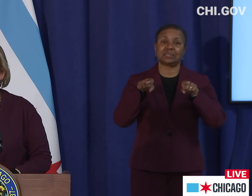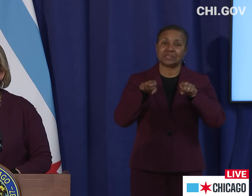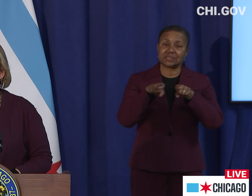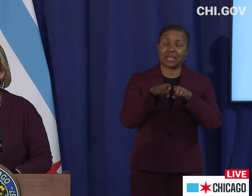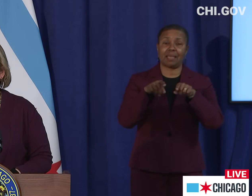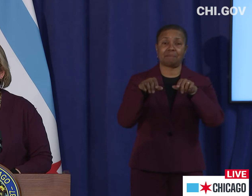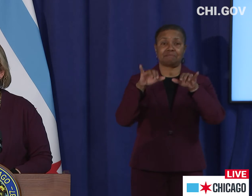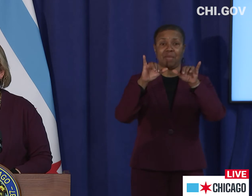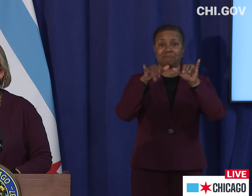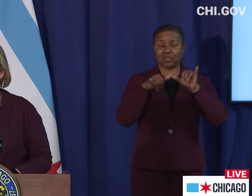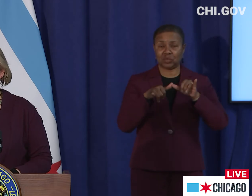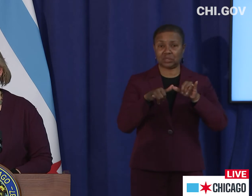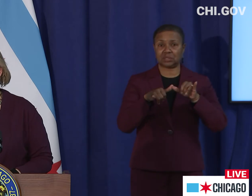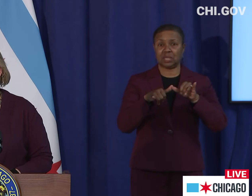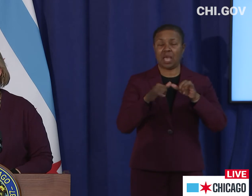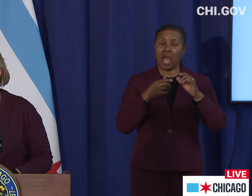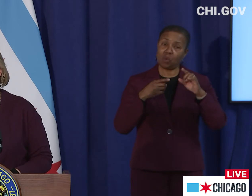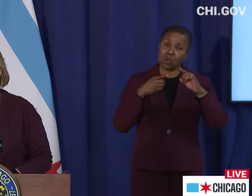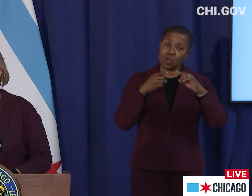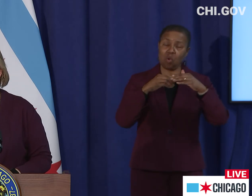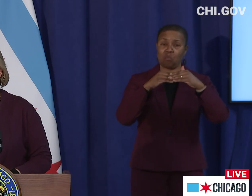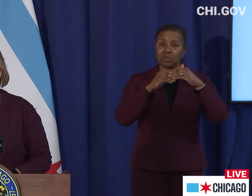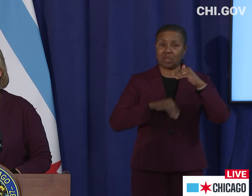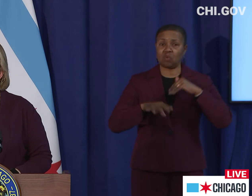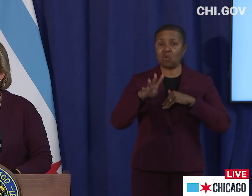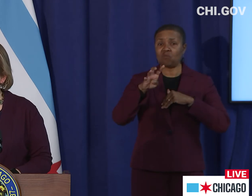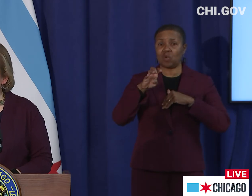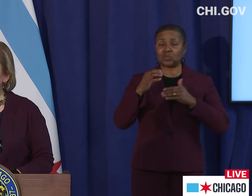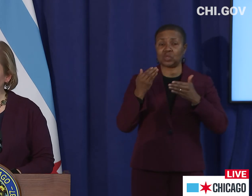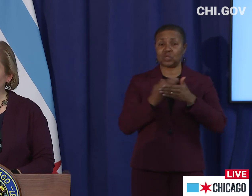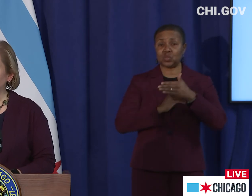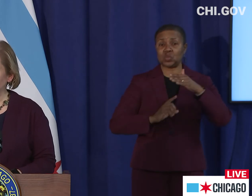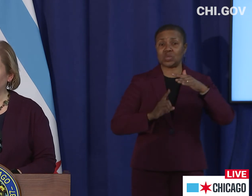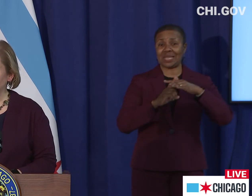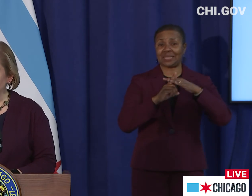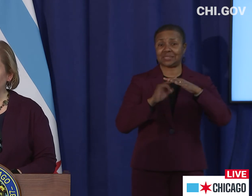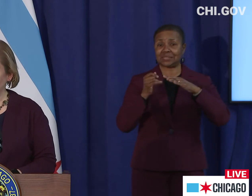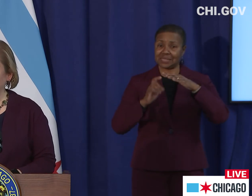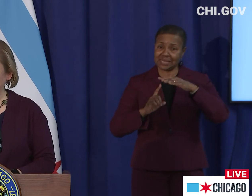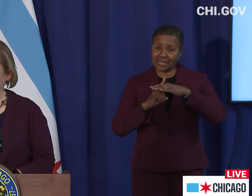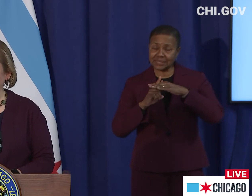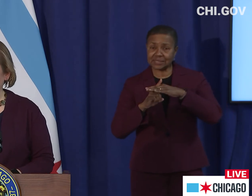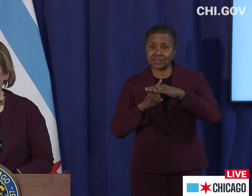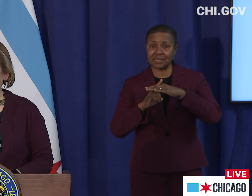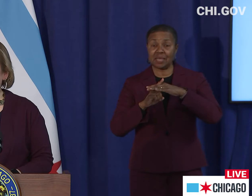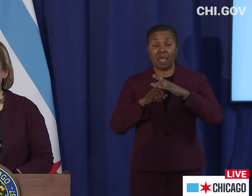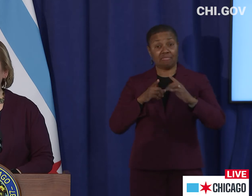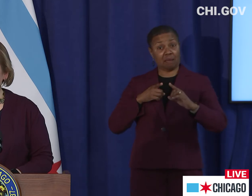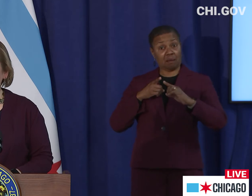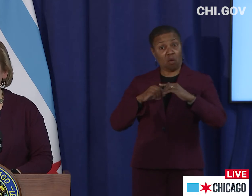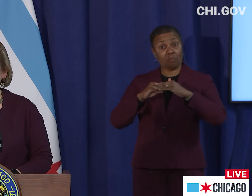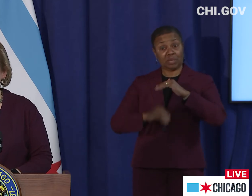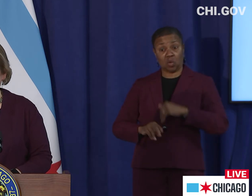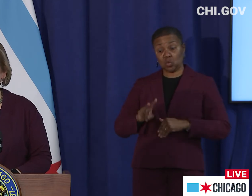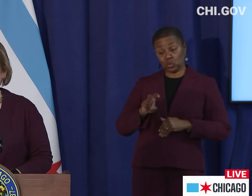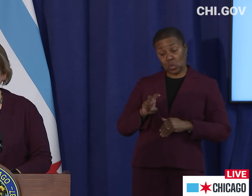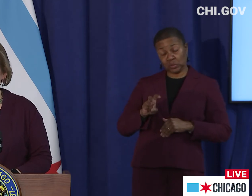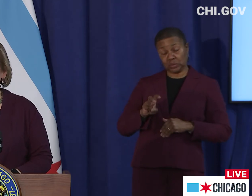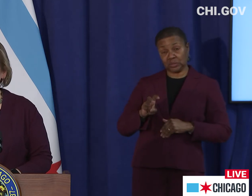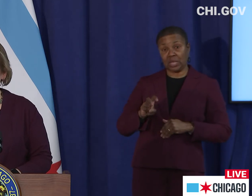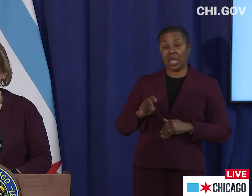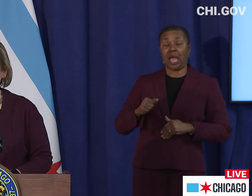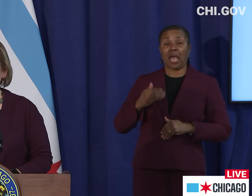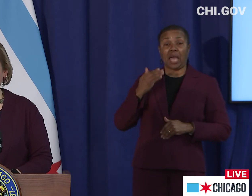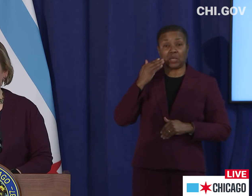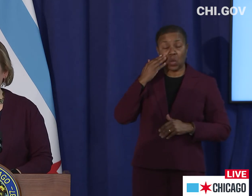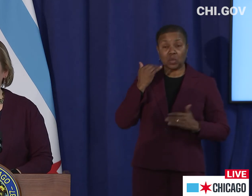were aiming to stay below 400 new cases per day, and our goal was to be below 200 cases per day. I know we're a lot better